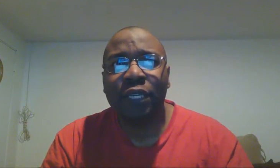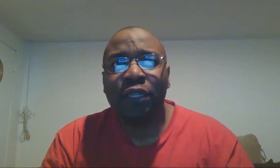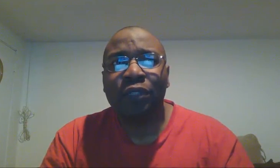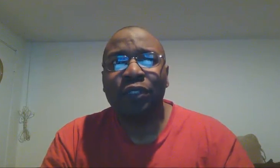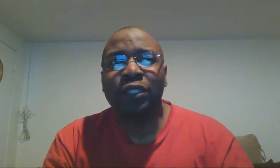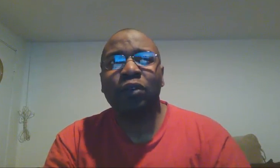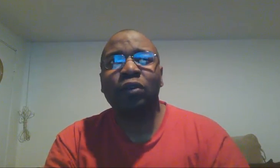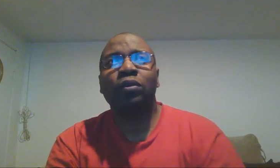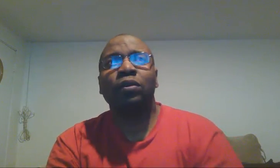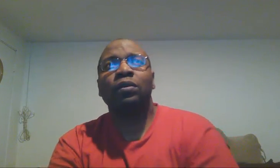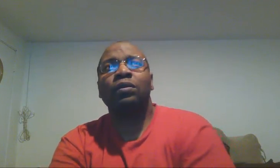So,